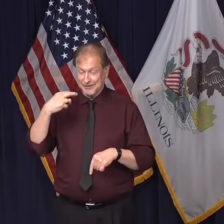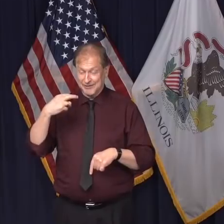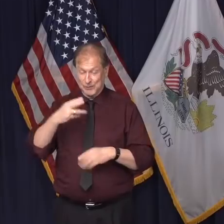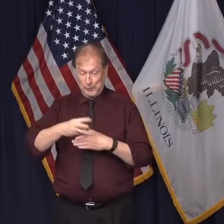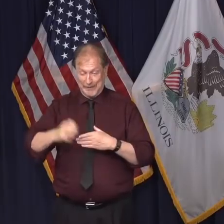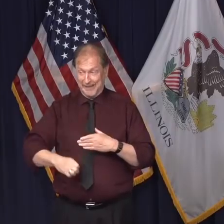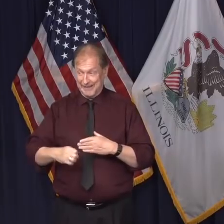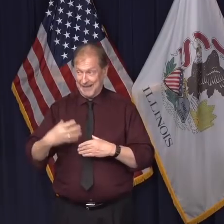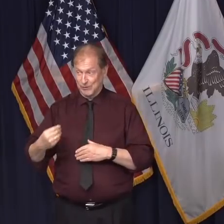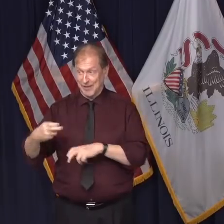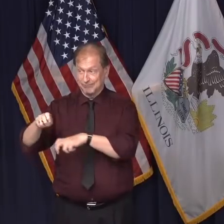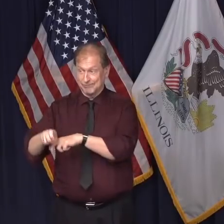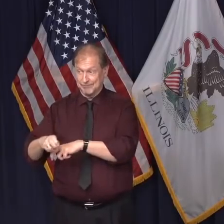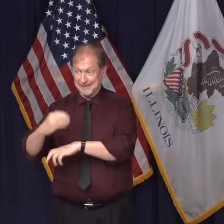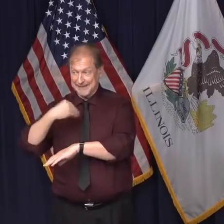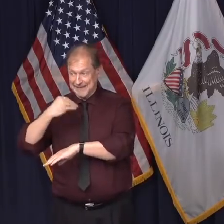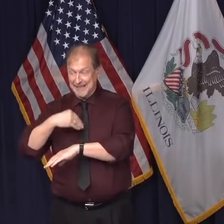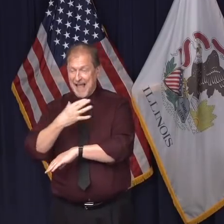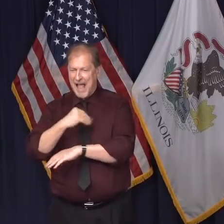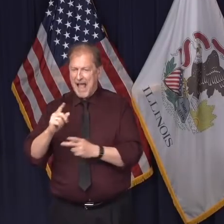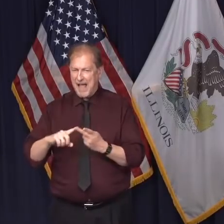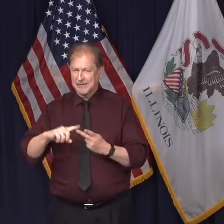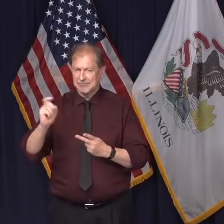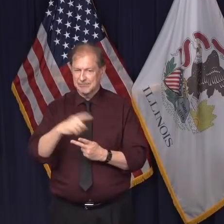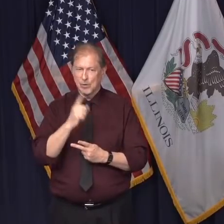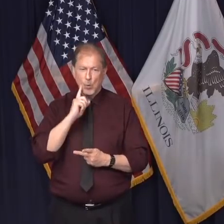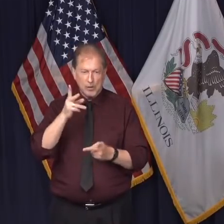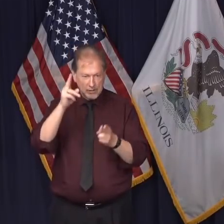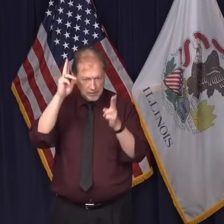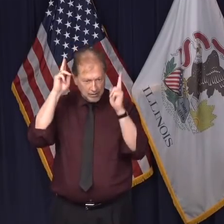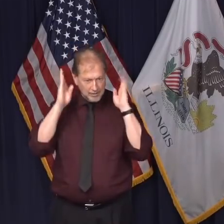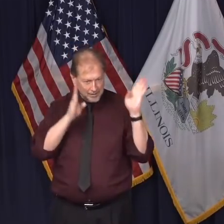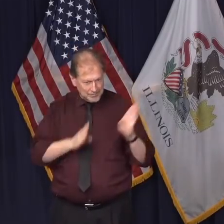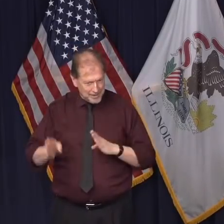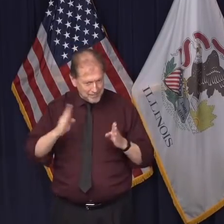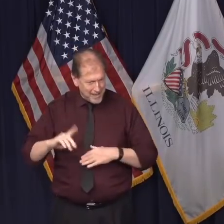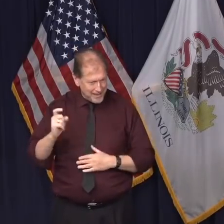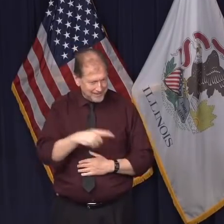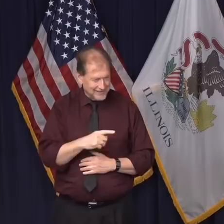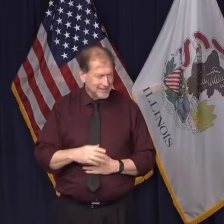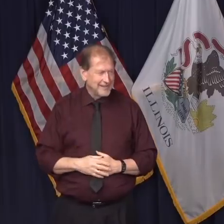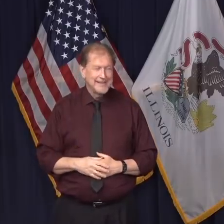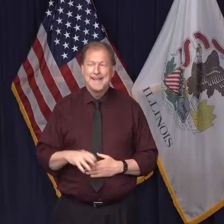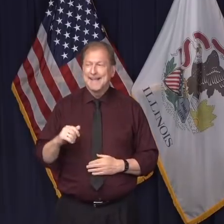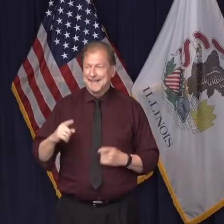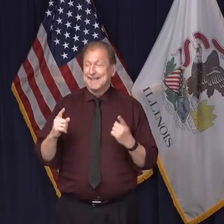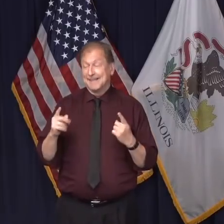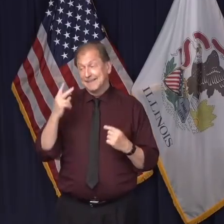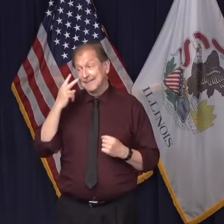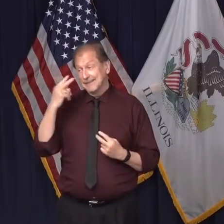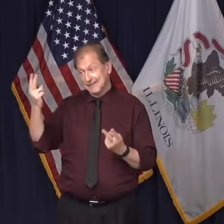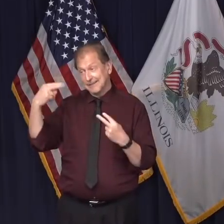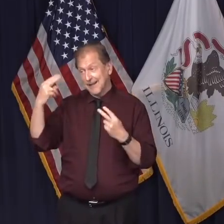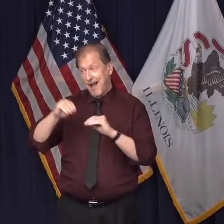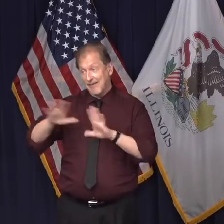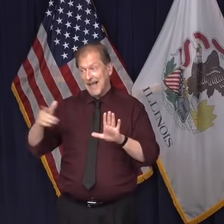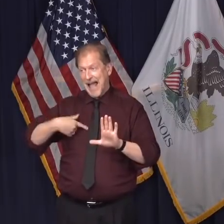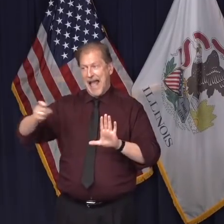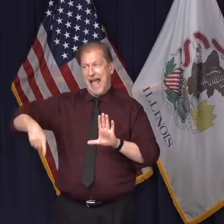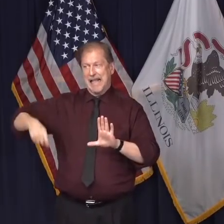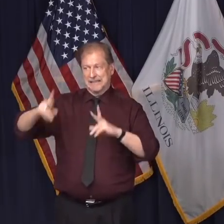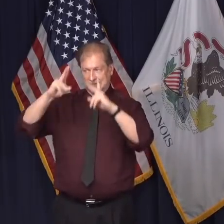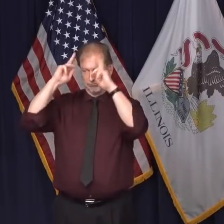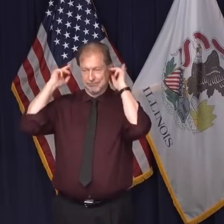once again, are you going to be cutting your hair and going to a barber shop anytime soon? Well, you can tell I need to have my hair cut, that's for